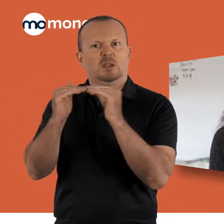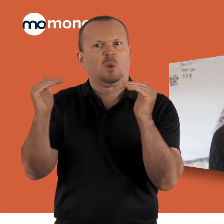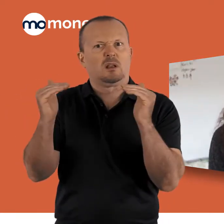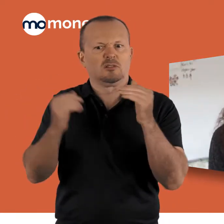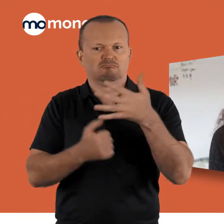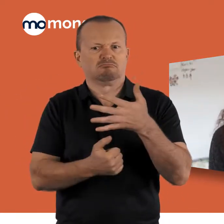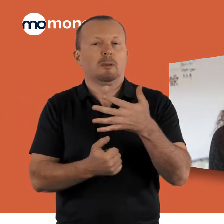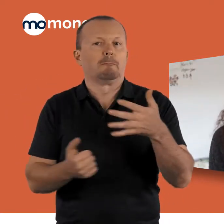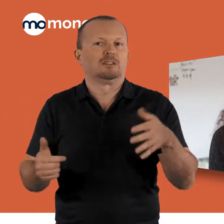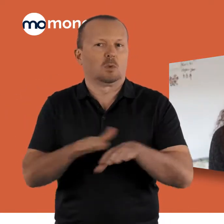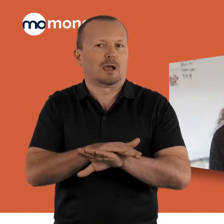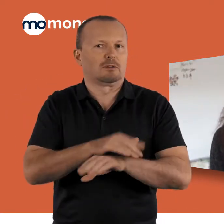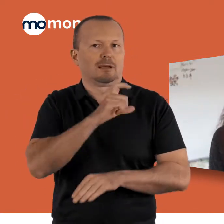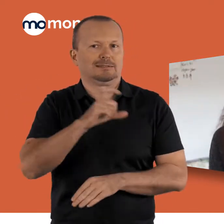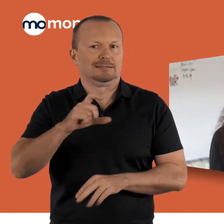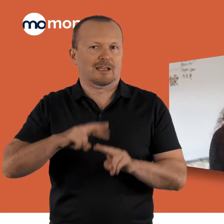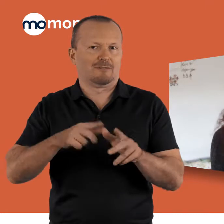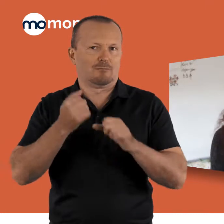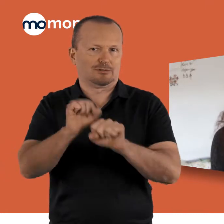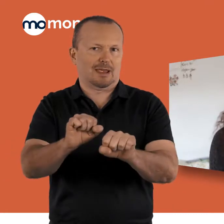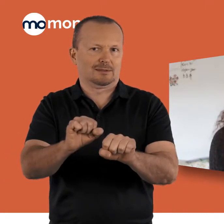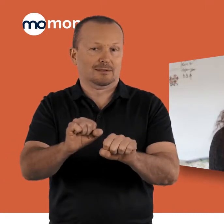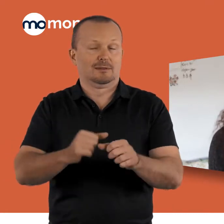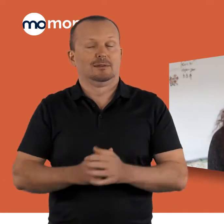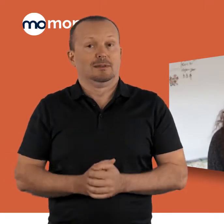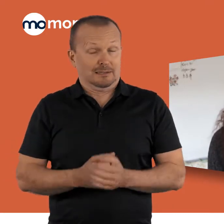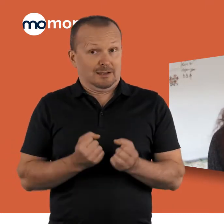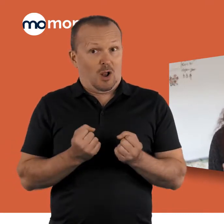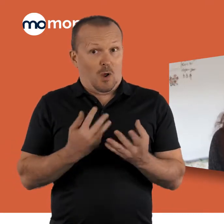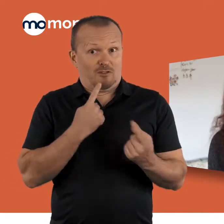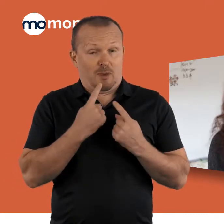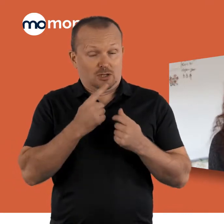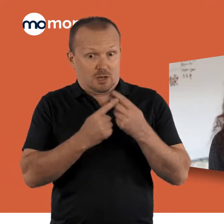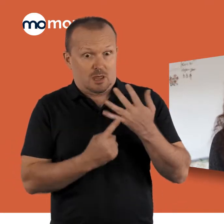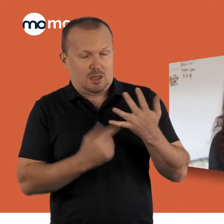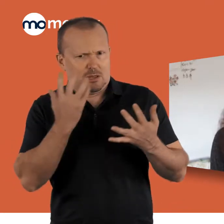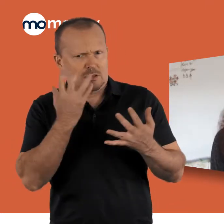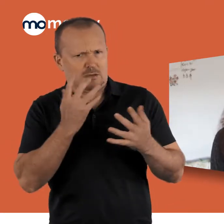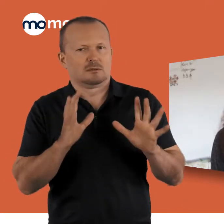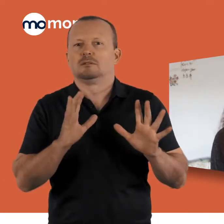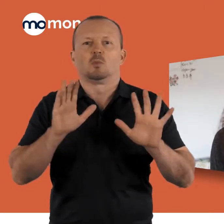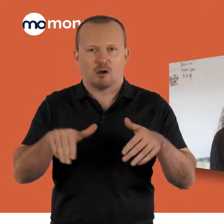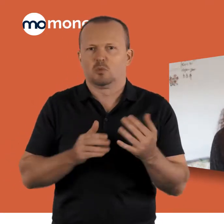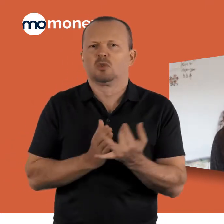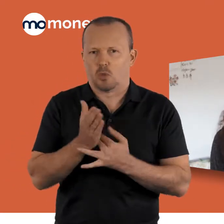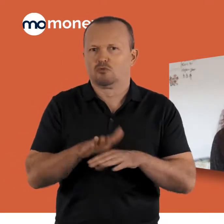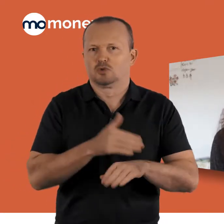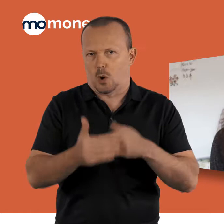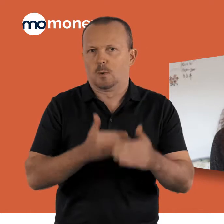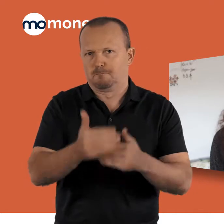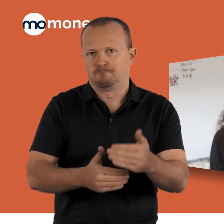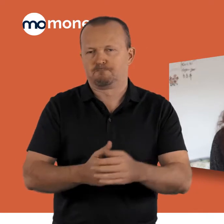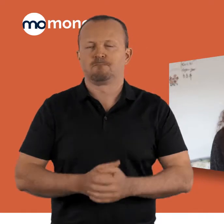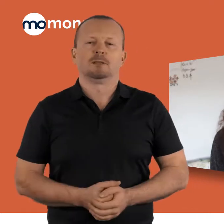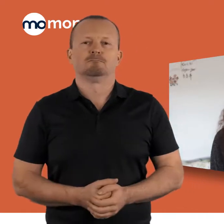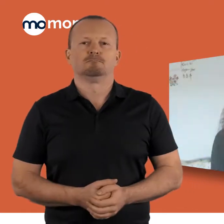CCCFA. That might be a lot to take in, but don't worry, we are going to cover everything you need to know. So let's go over the three main